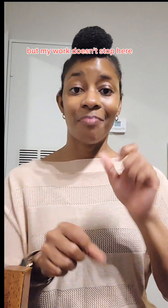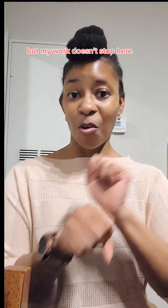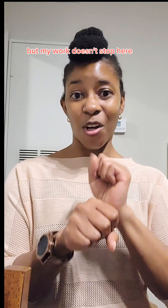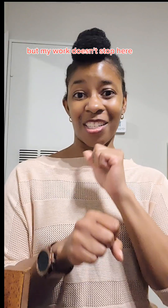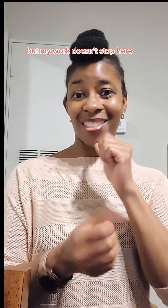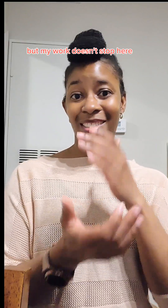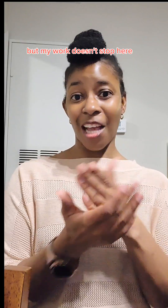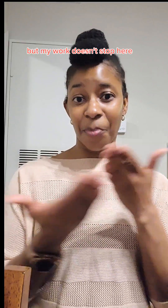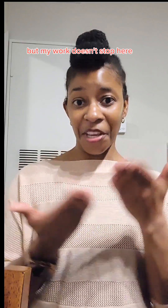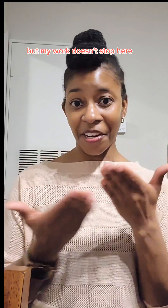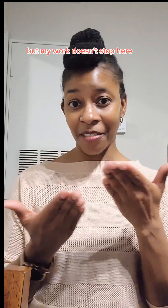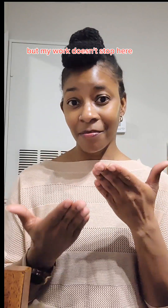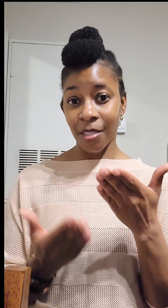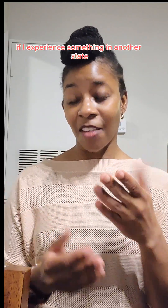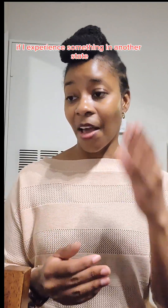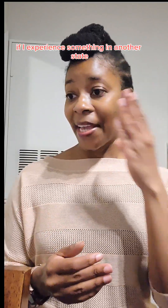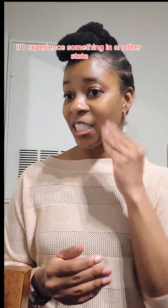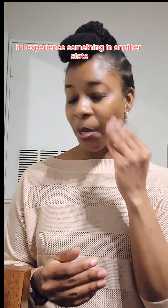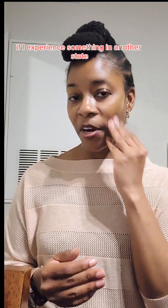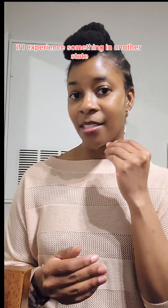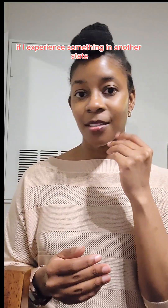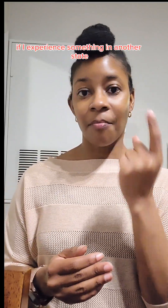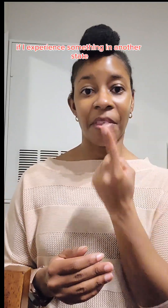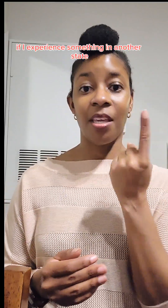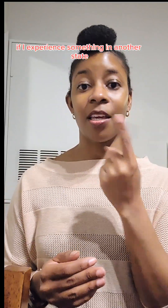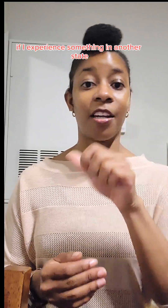work doesn't stop here. If I experience something